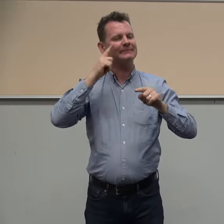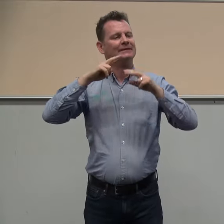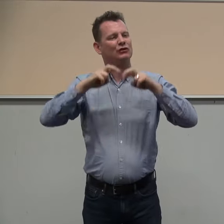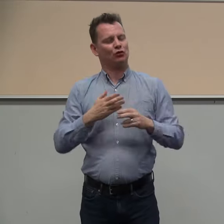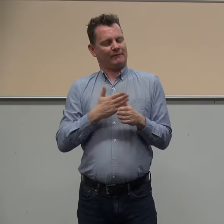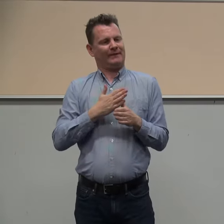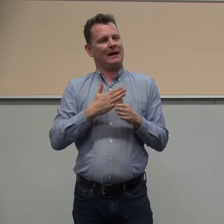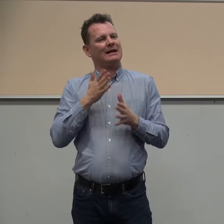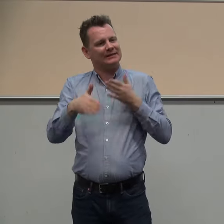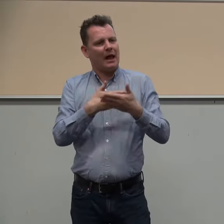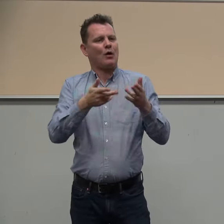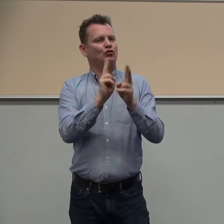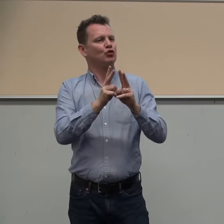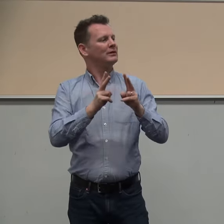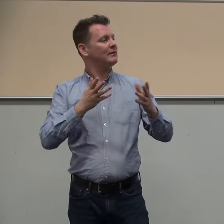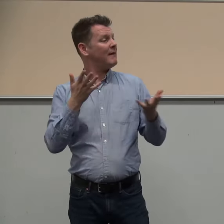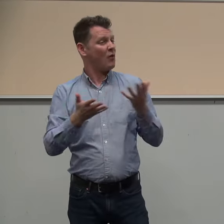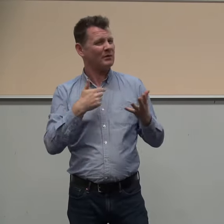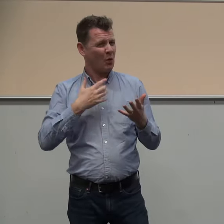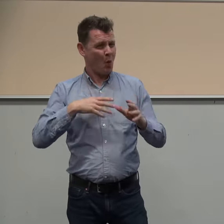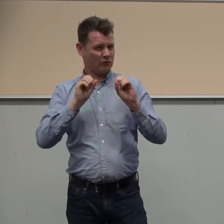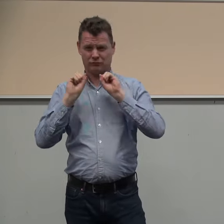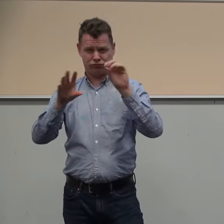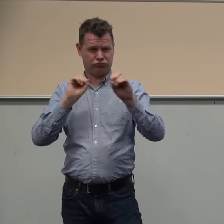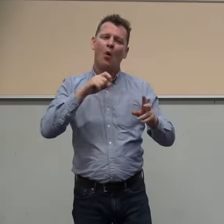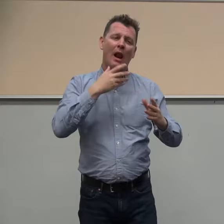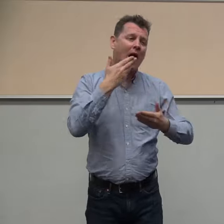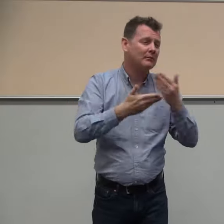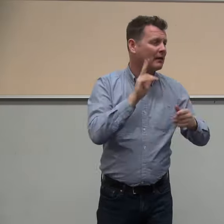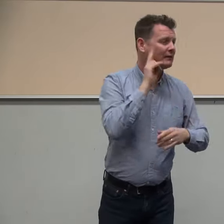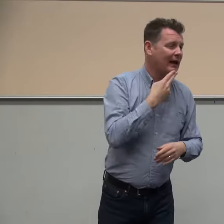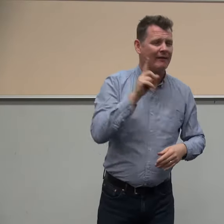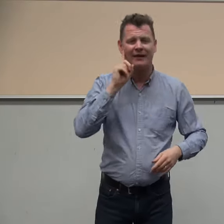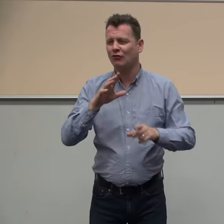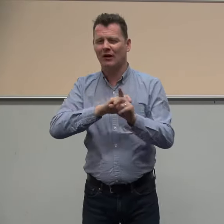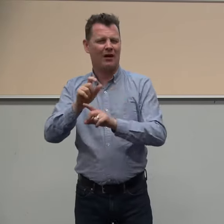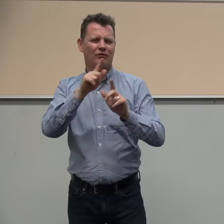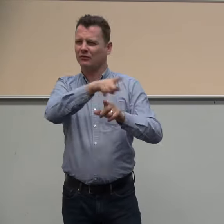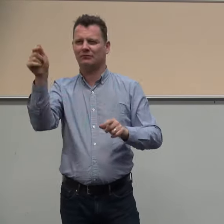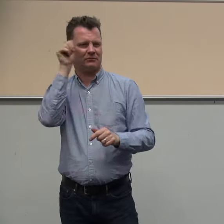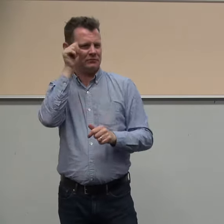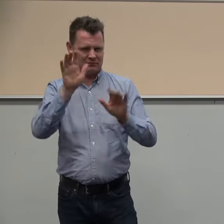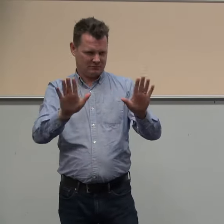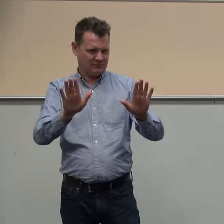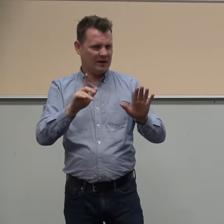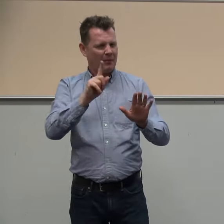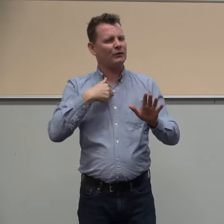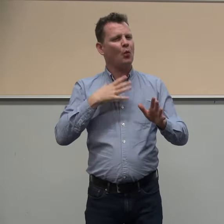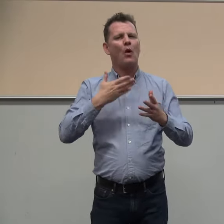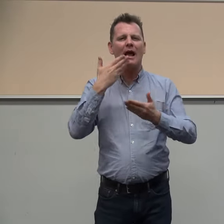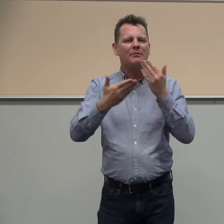some very definitions. I'm not going to go into the whole picture, but a couple of things you understand where I'm coming